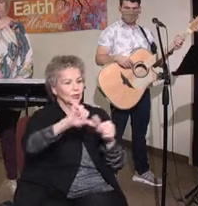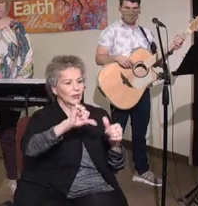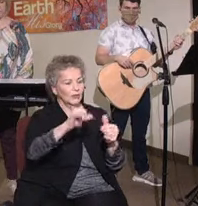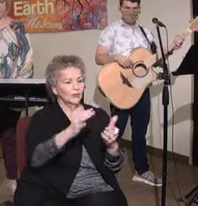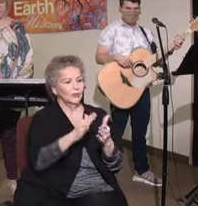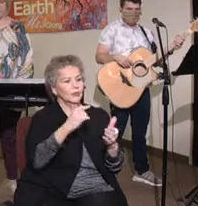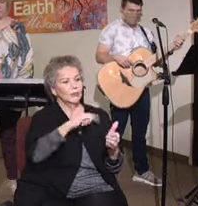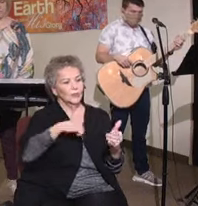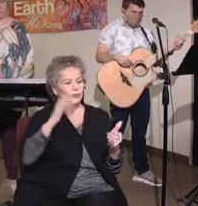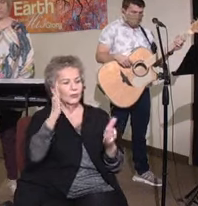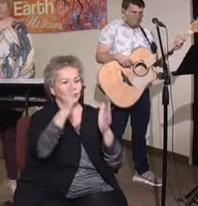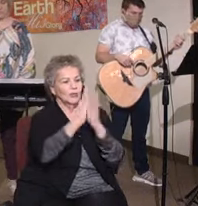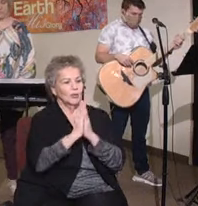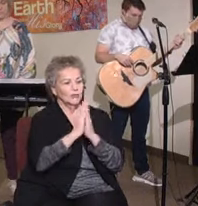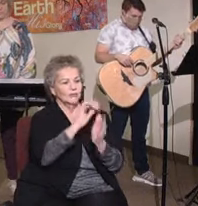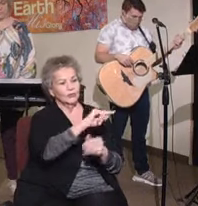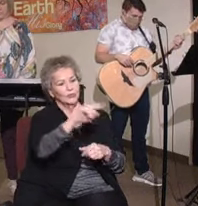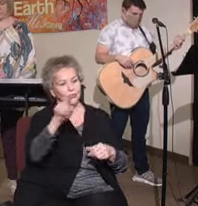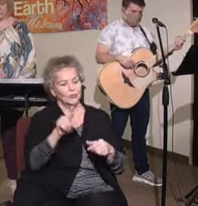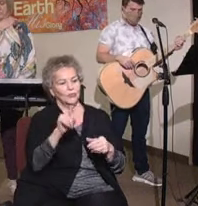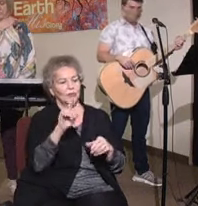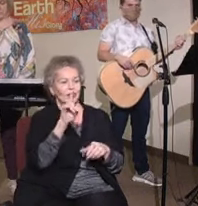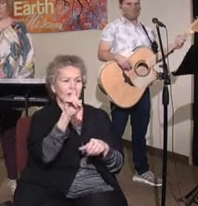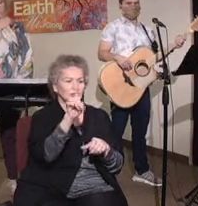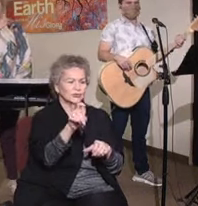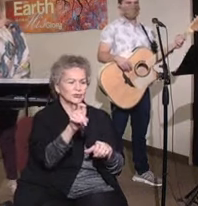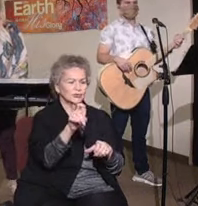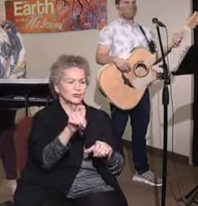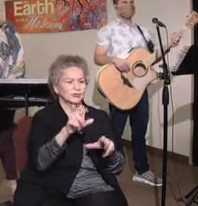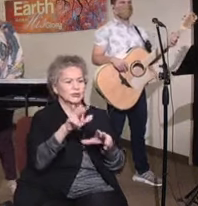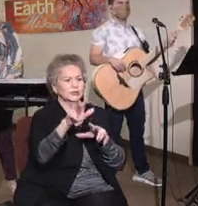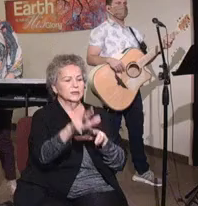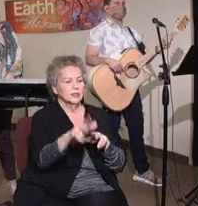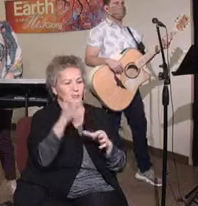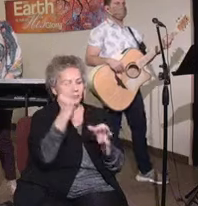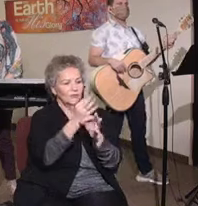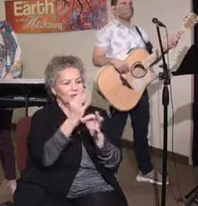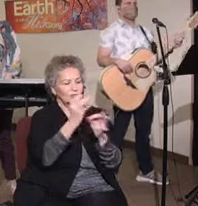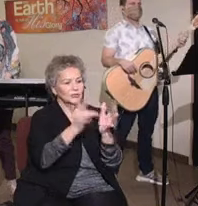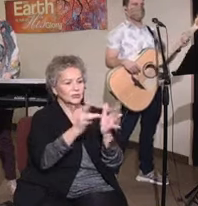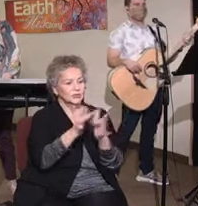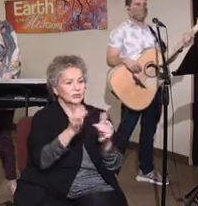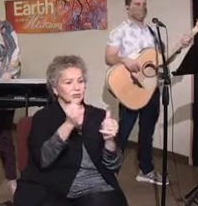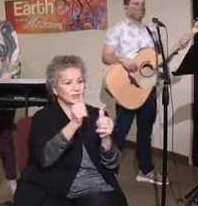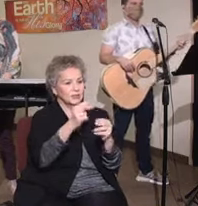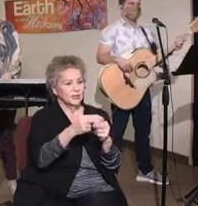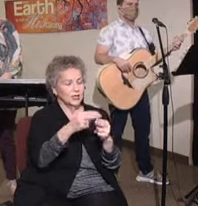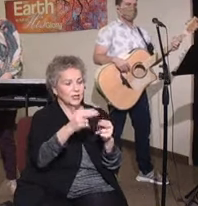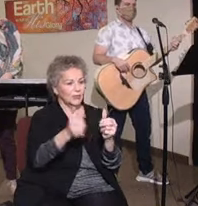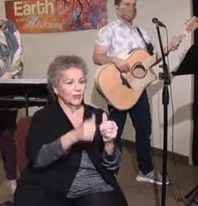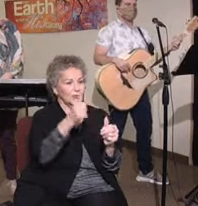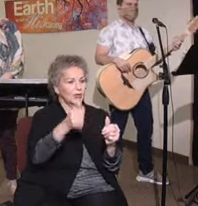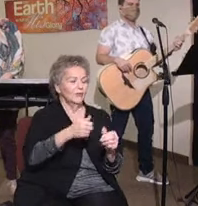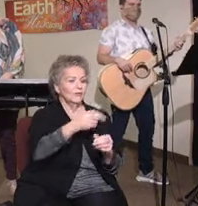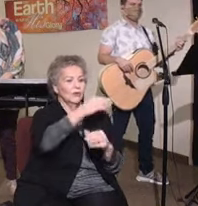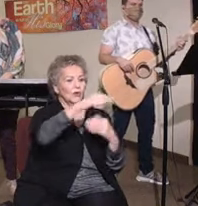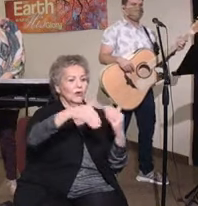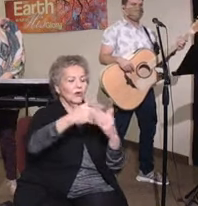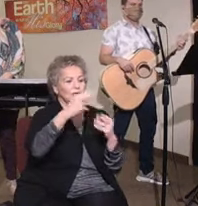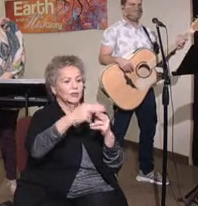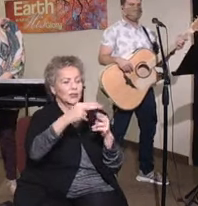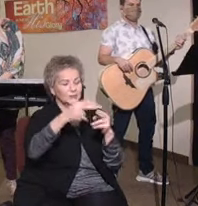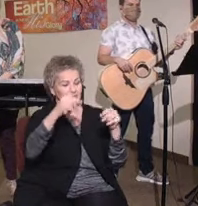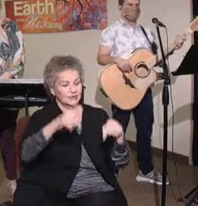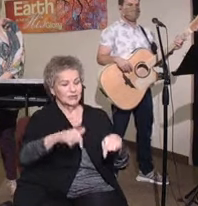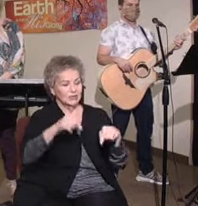going to pray for you, asking you to take a step of faith. Jesus, the name above all names, he is here and he is in this place. He's